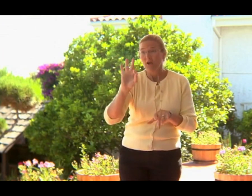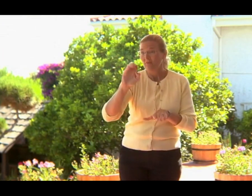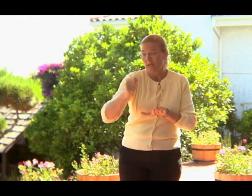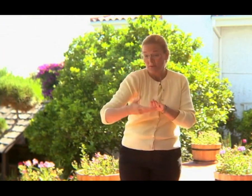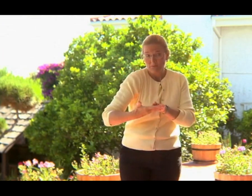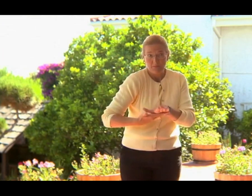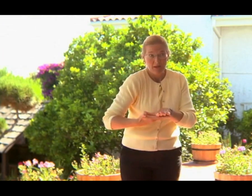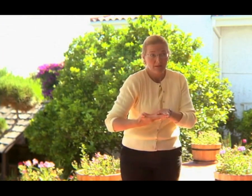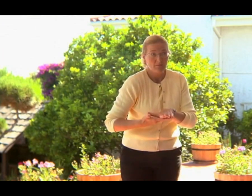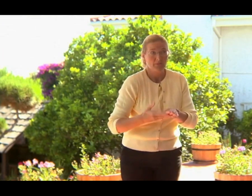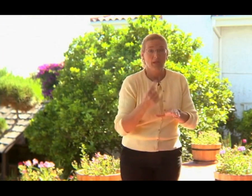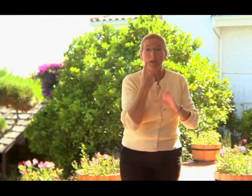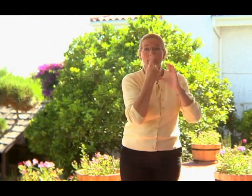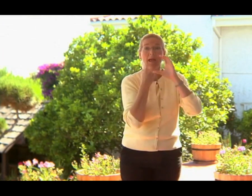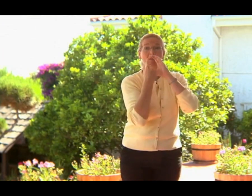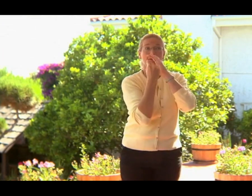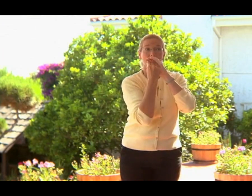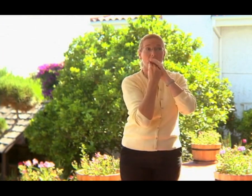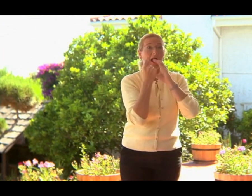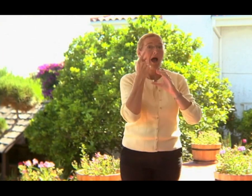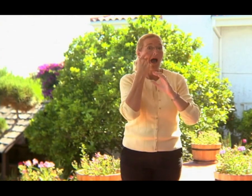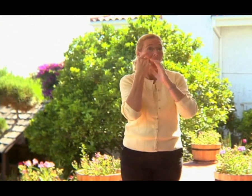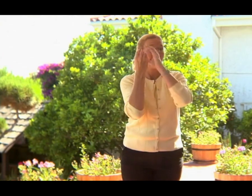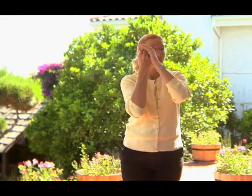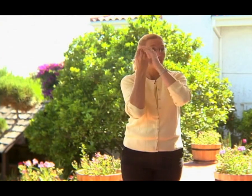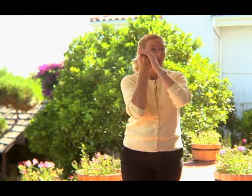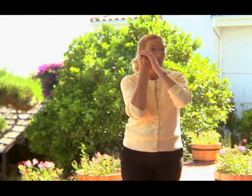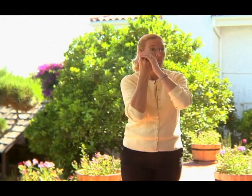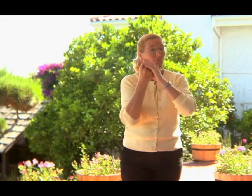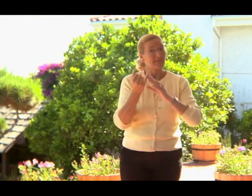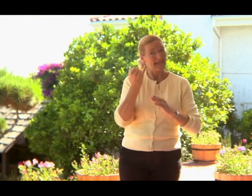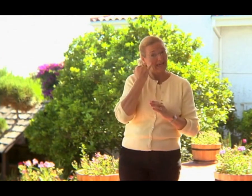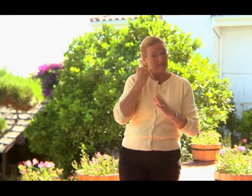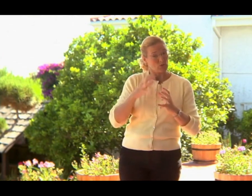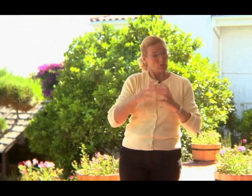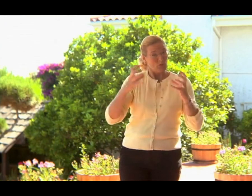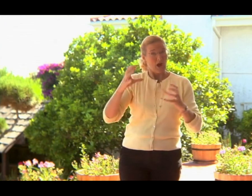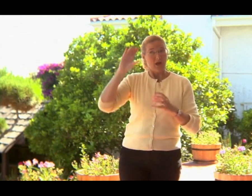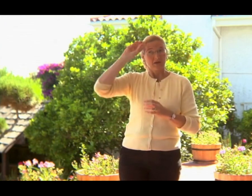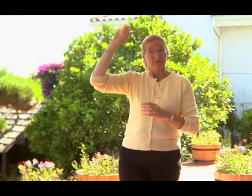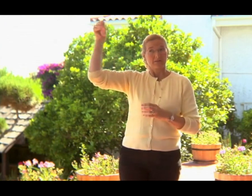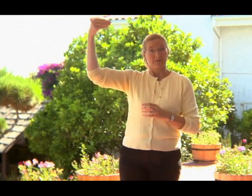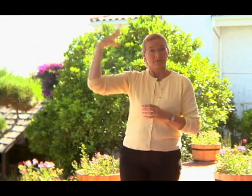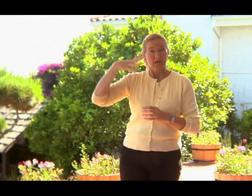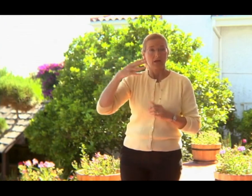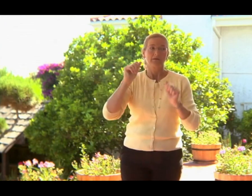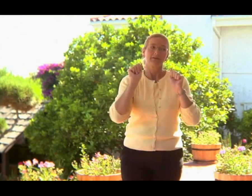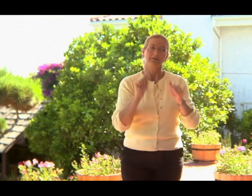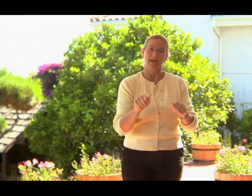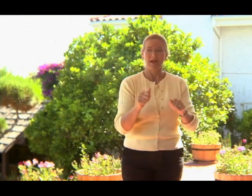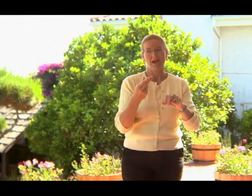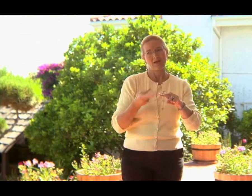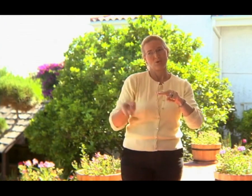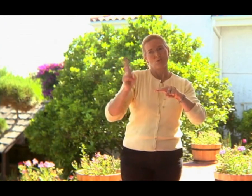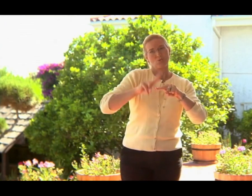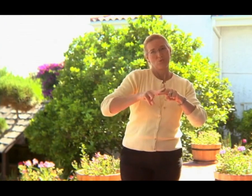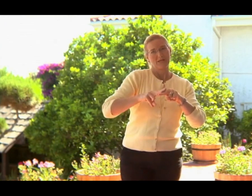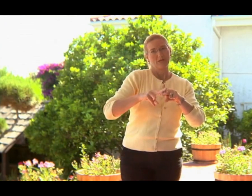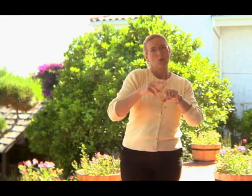like the bottoms of your feet, inside your mouth, or even inside your eyes. Spending too much time in the sun does increase your